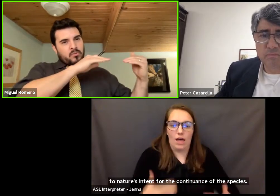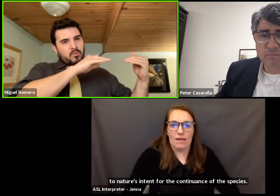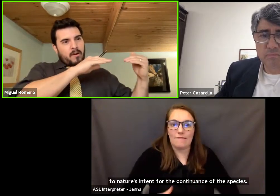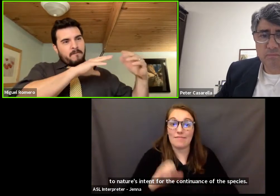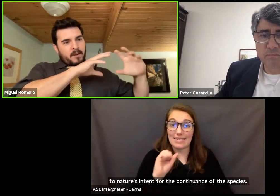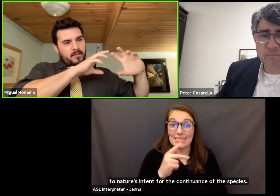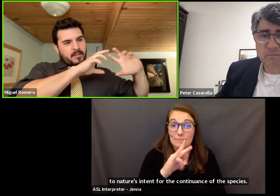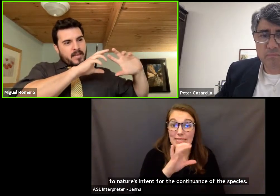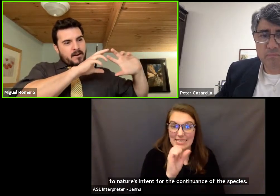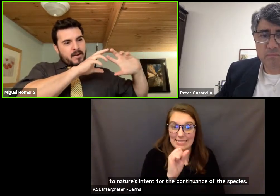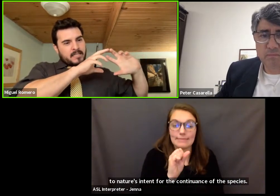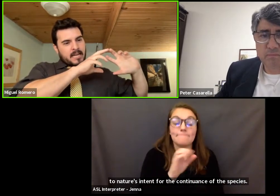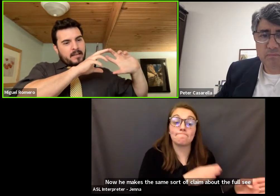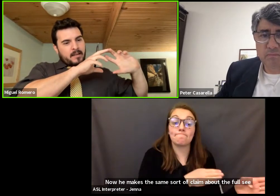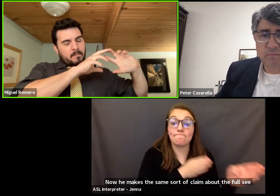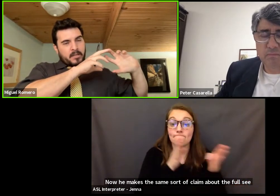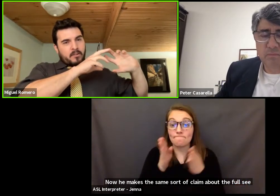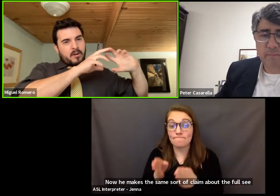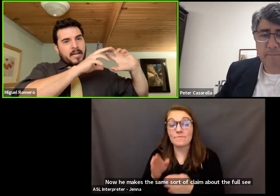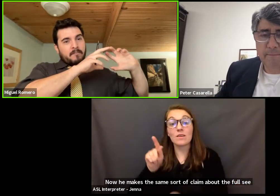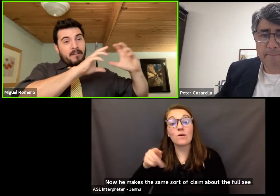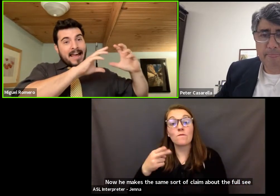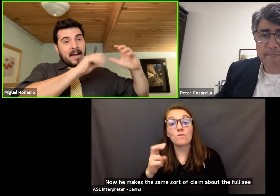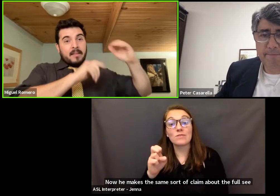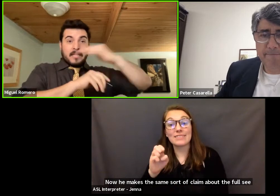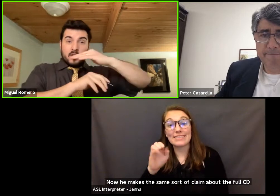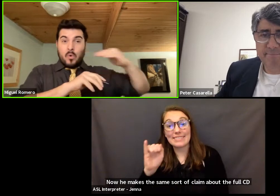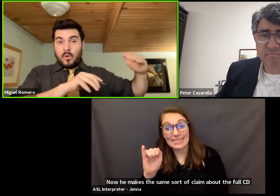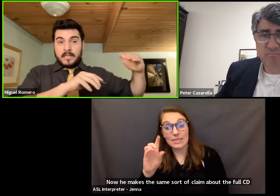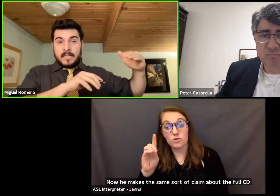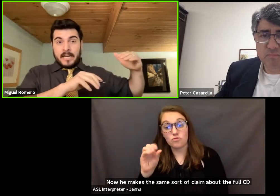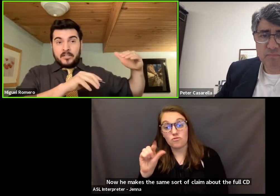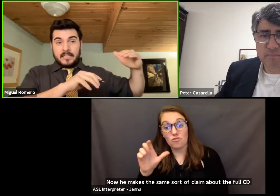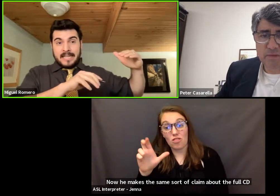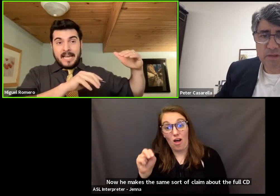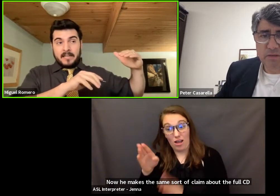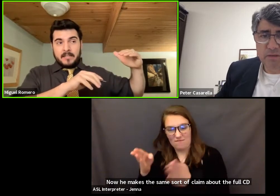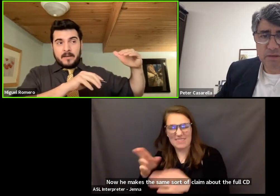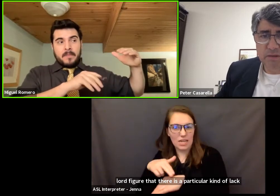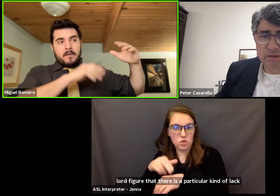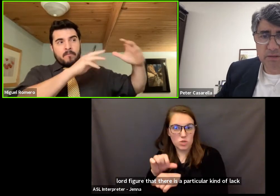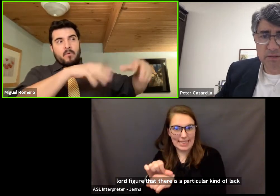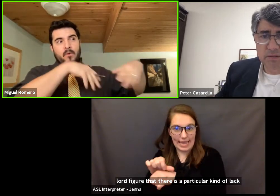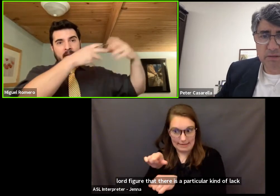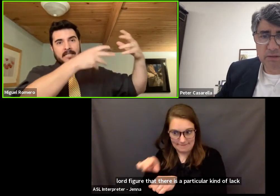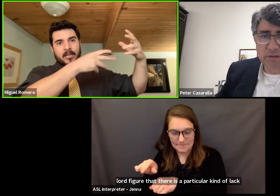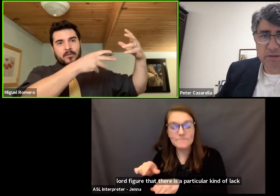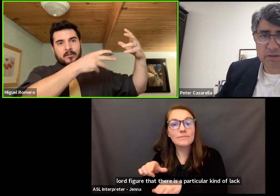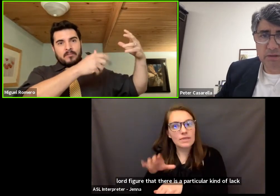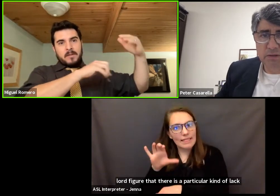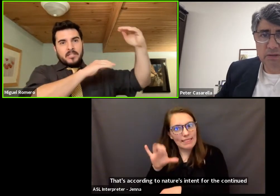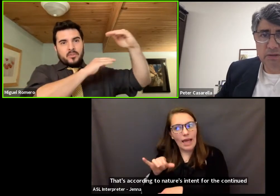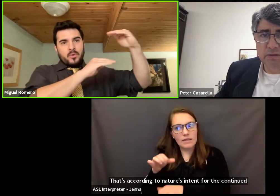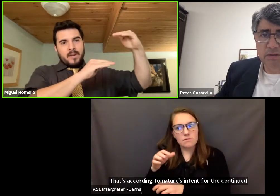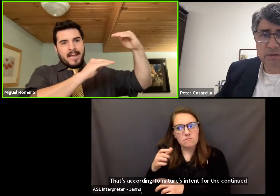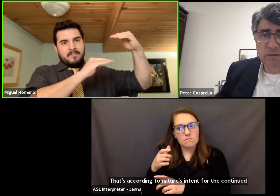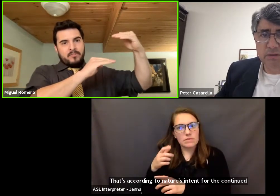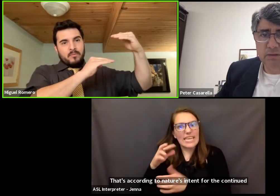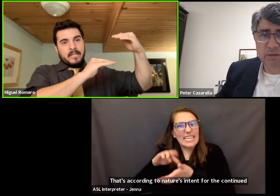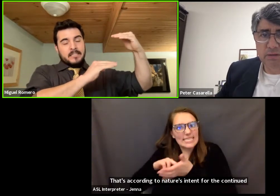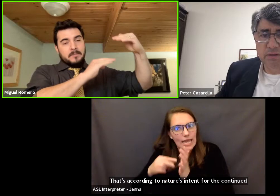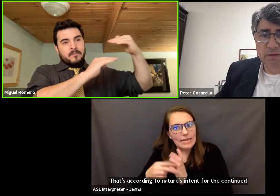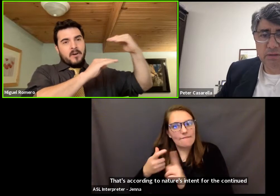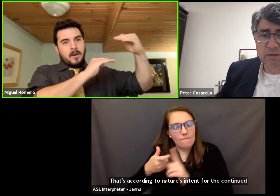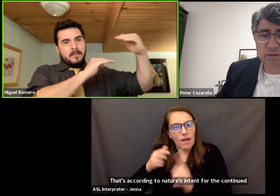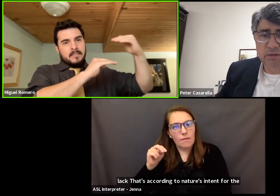the fusidulon figure, that there is a particular kind of lack that's according to nature's intent for the continuance of the species, so you can have